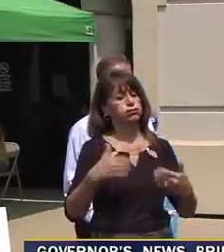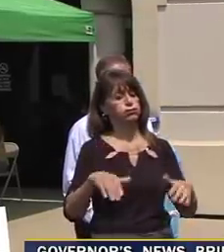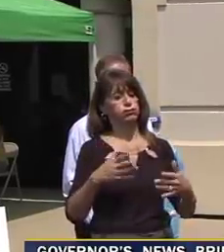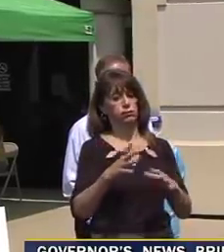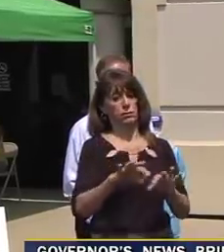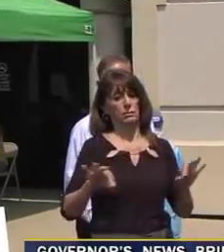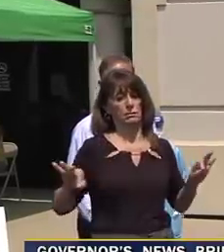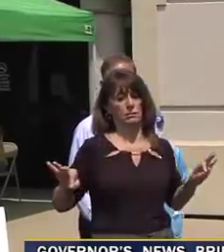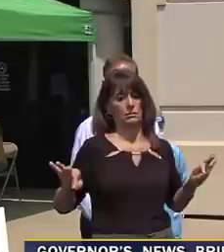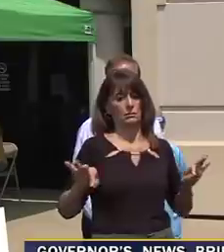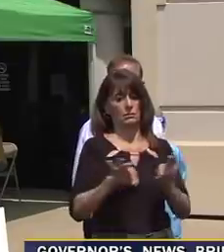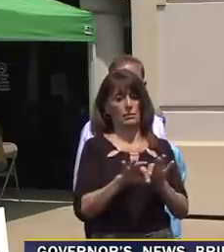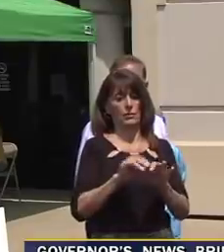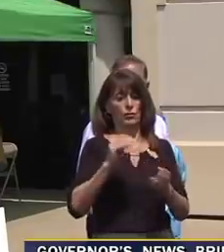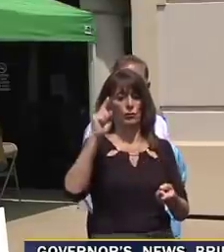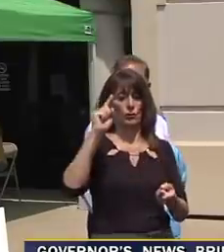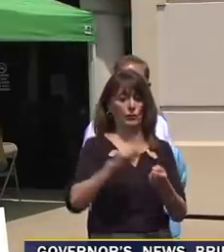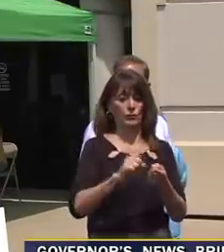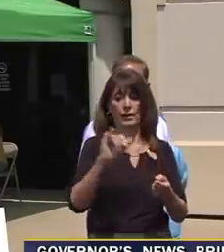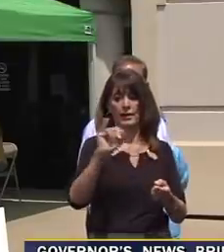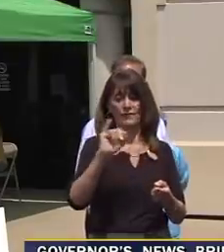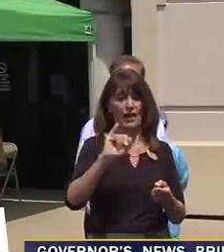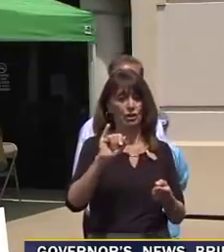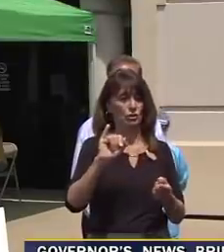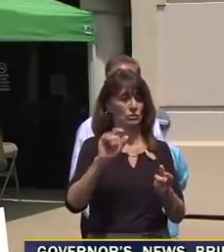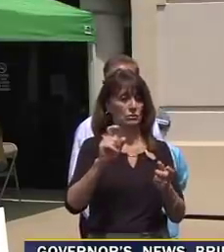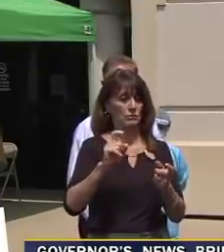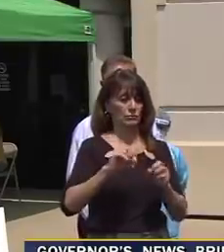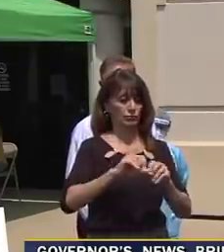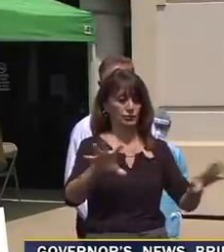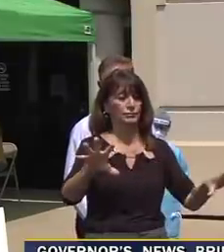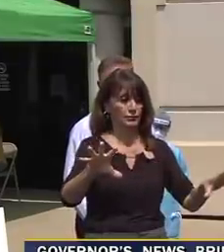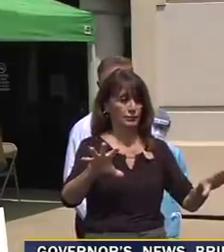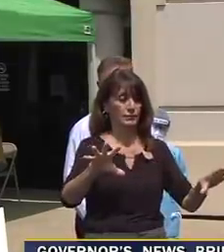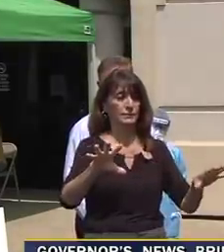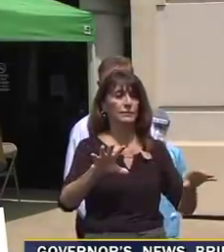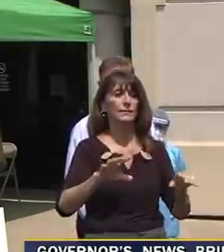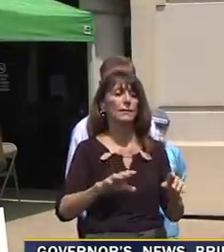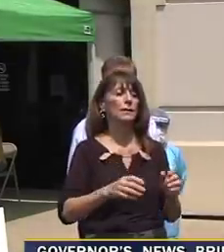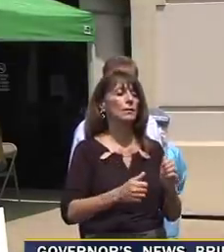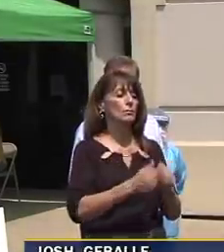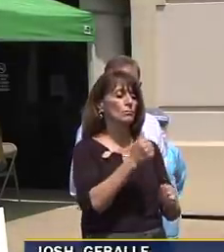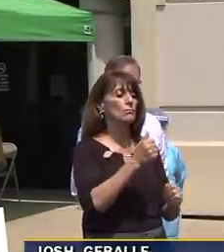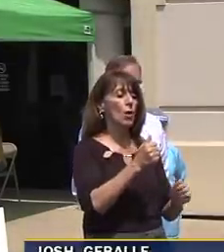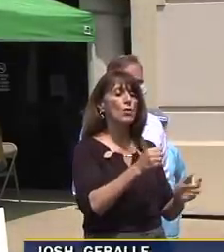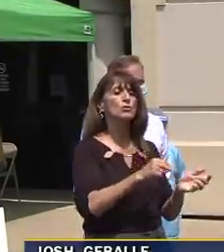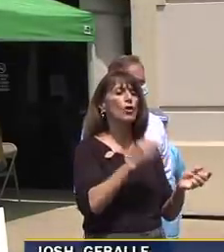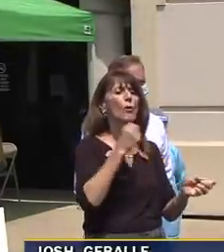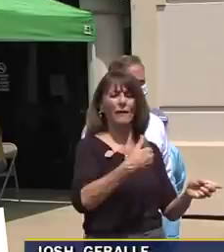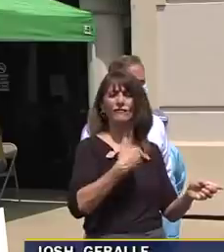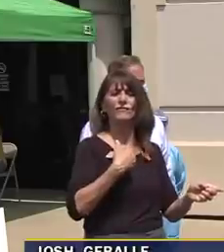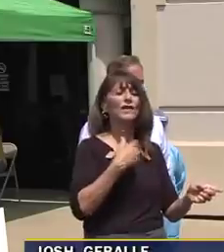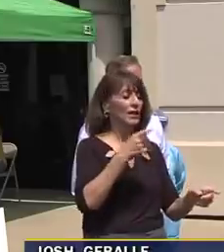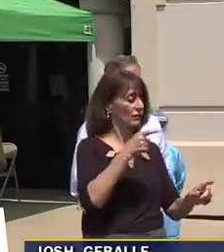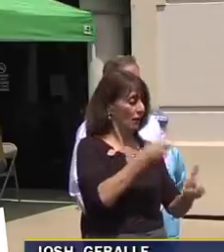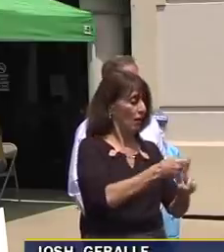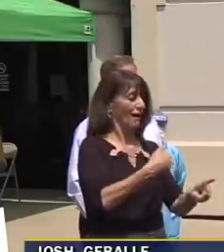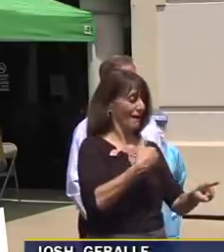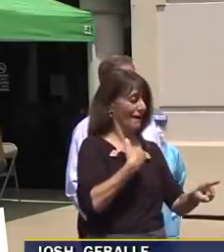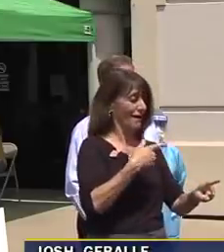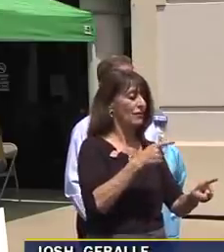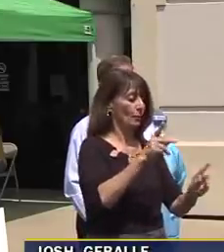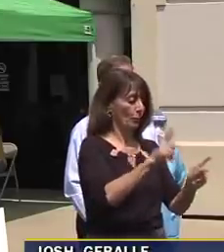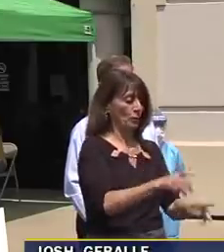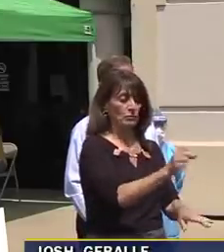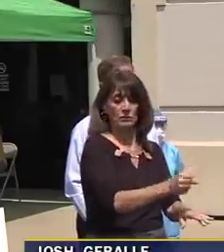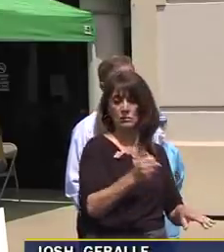of infection control in our nursing homes. And so most of the homes have the capacity to do that, have been doing that. This is a key part of the